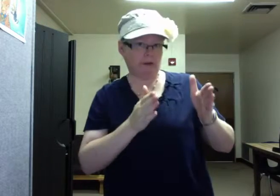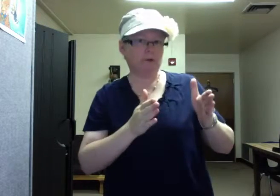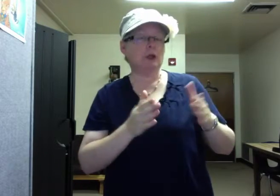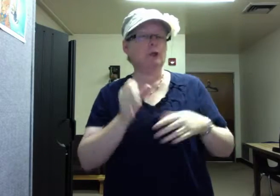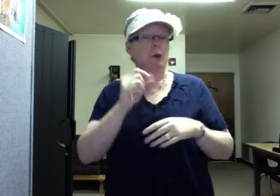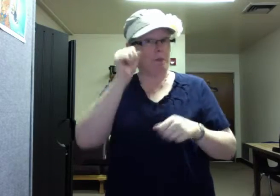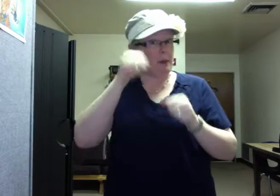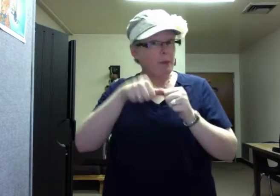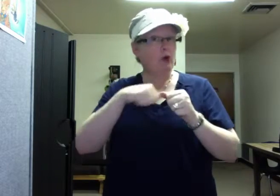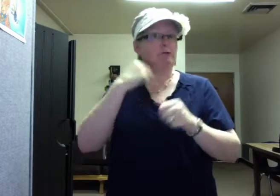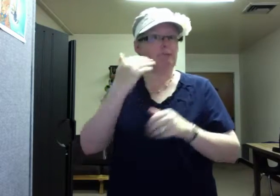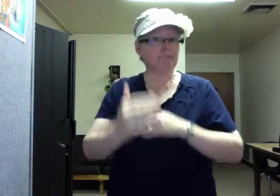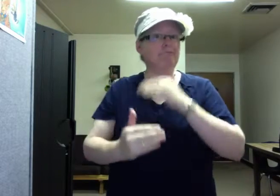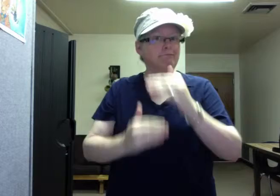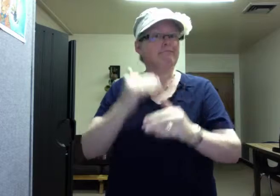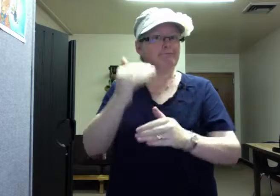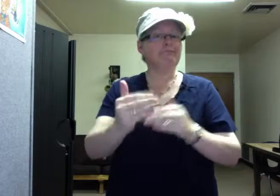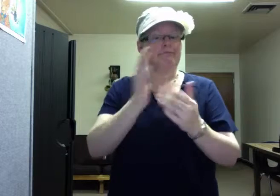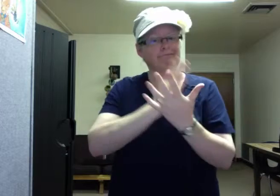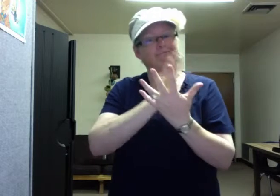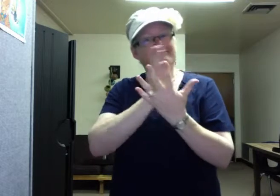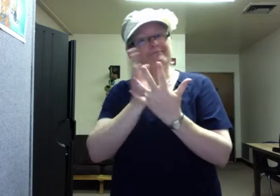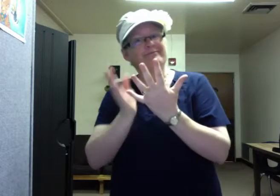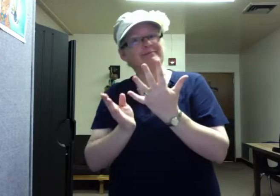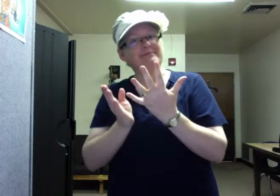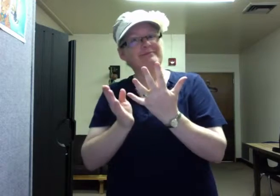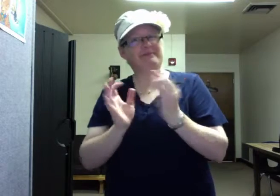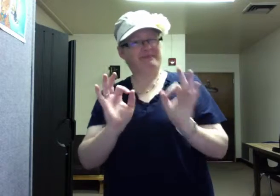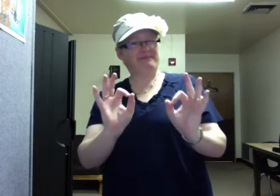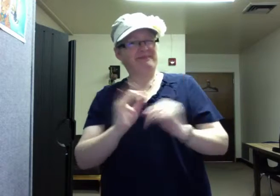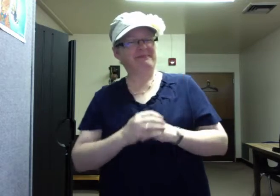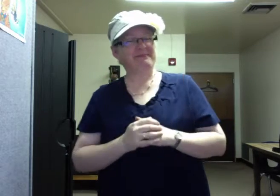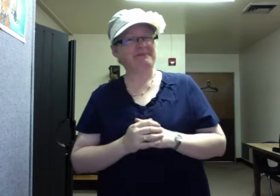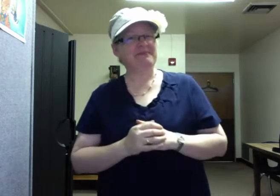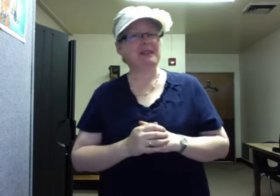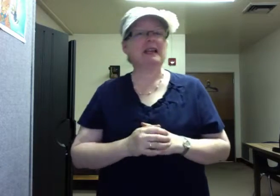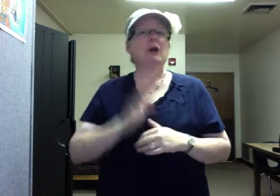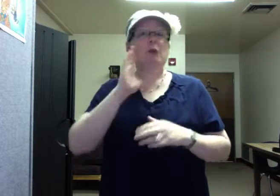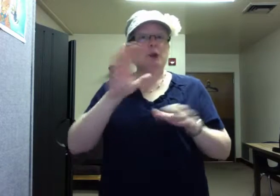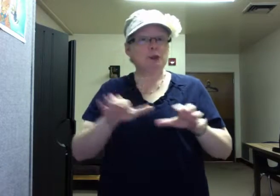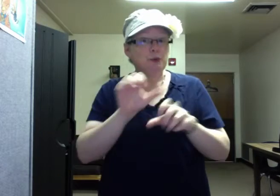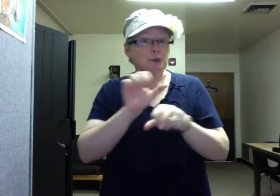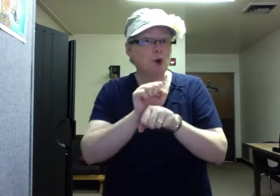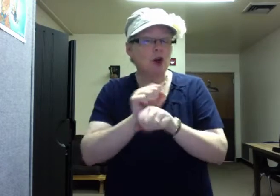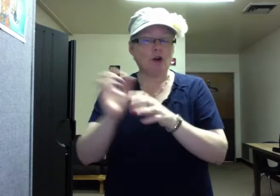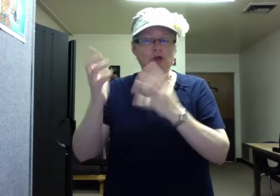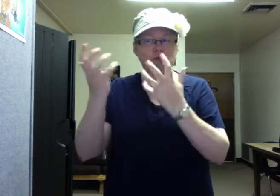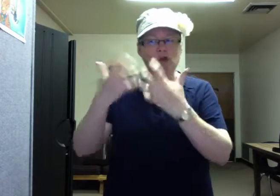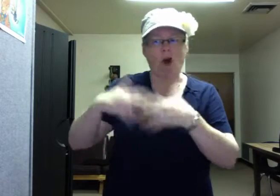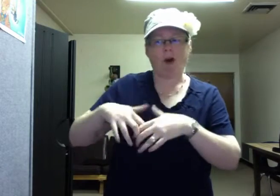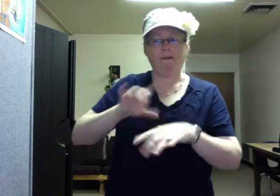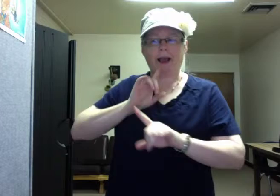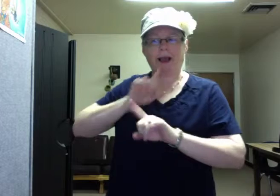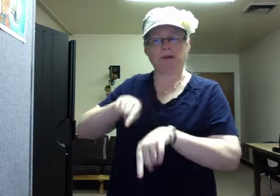by piece. Good. And then we'll do the work. We'll solve our answer using our plan, and then we can check and make sure it's reasonable